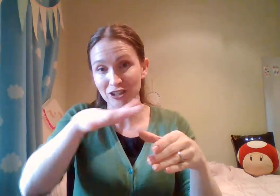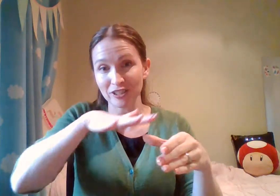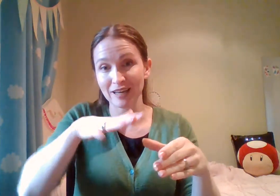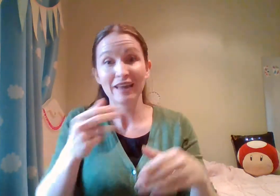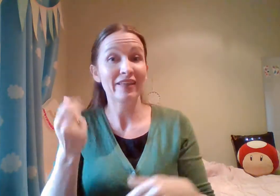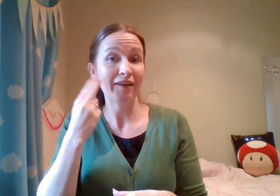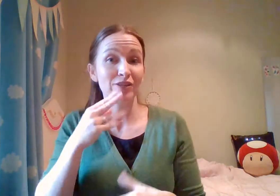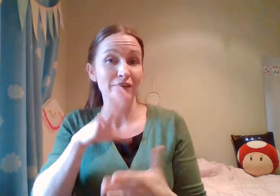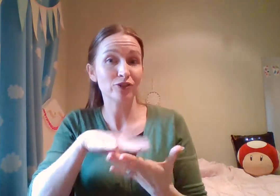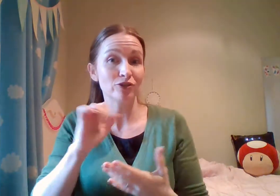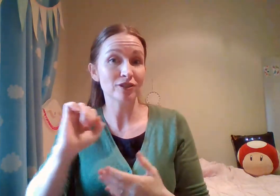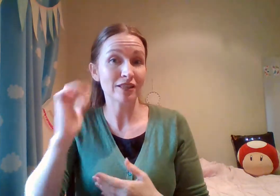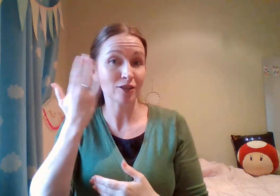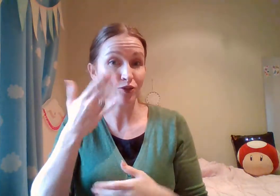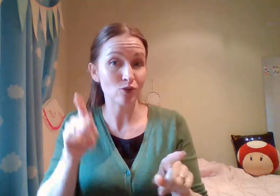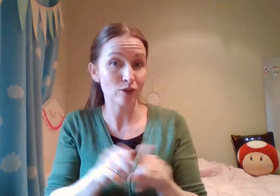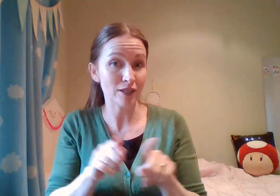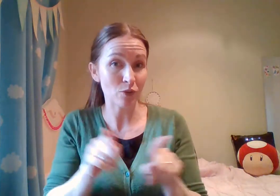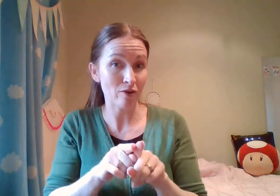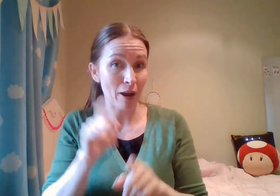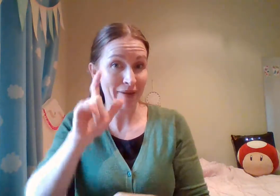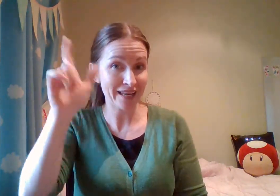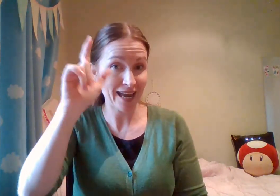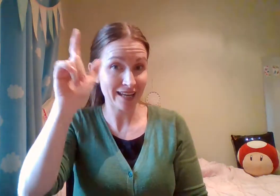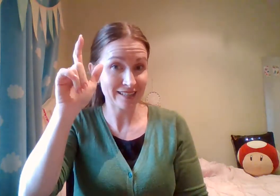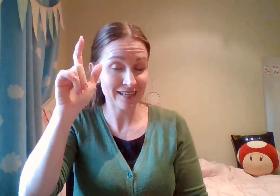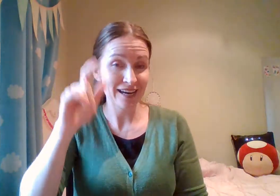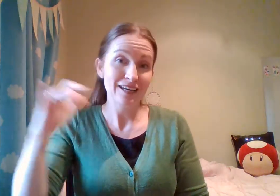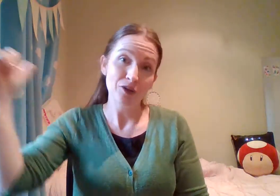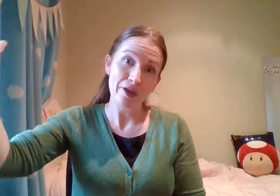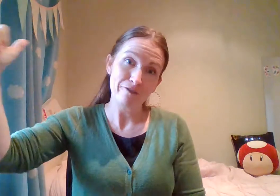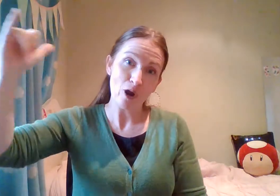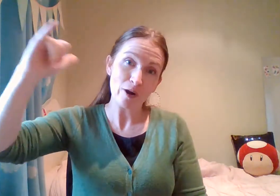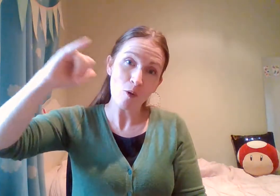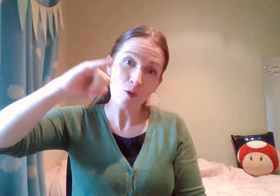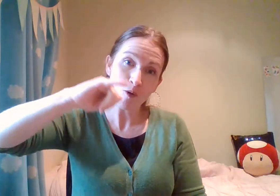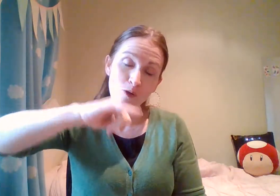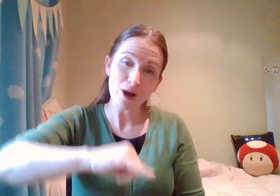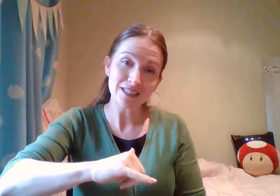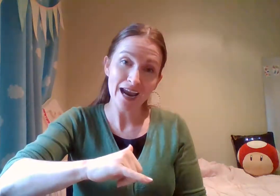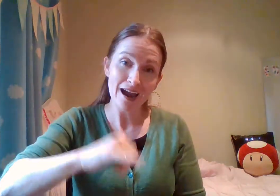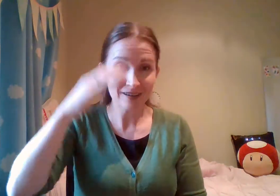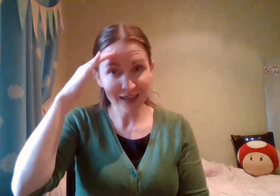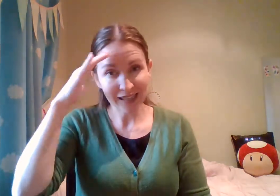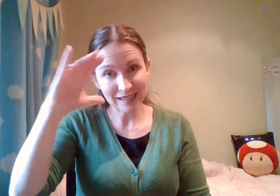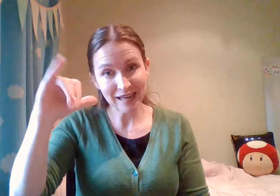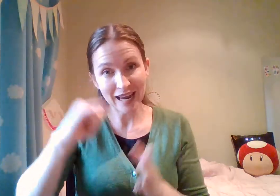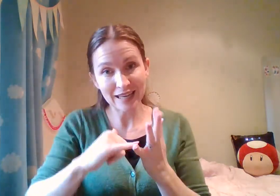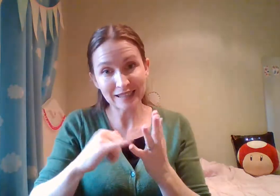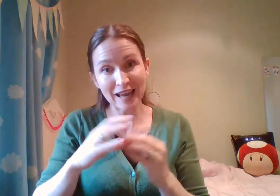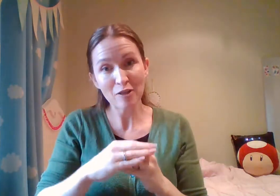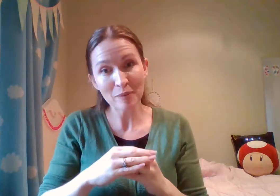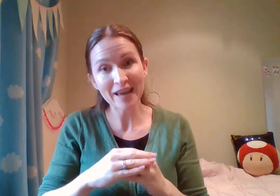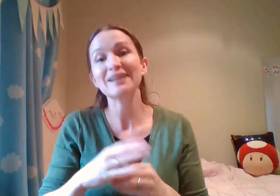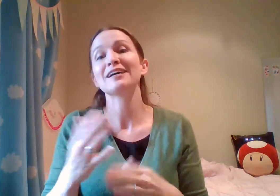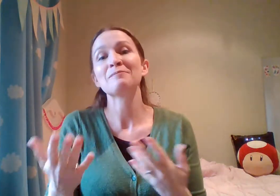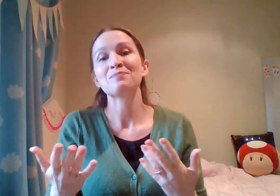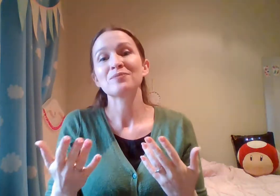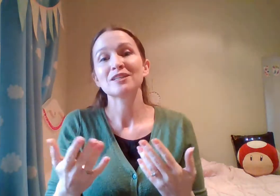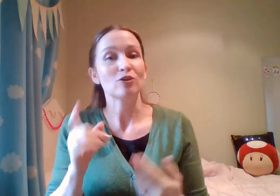addition. They have deaf students at their school as well up in Cairns. So they're flying all the way down, staying in Southbank. So it